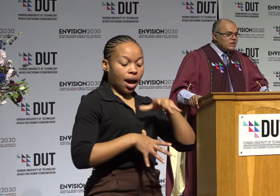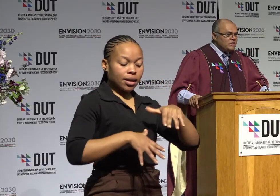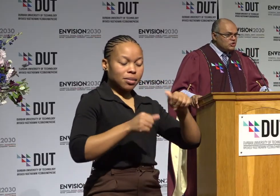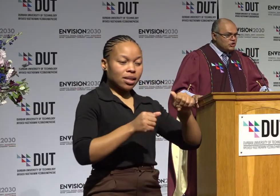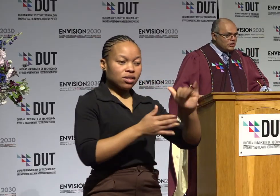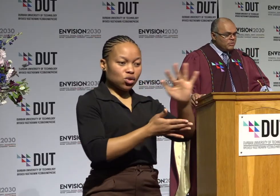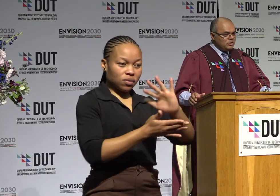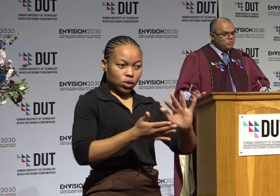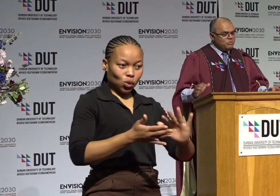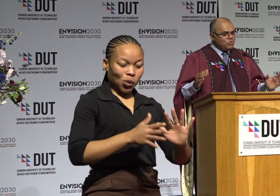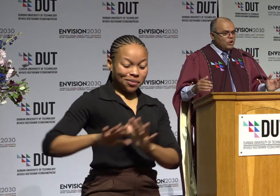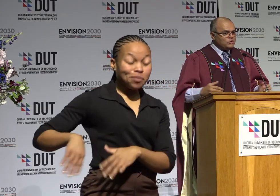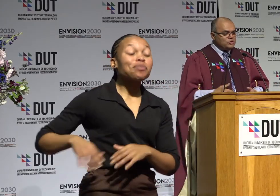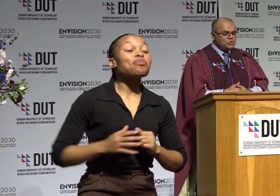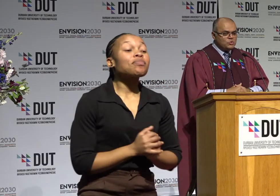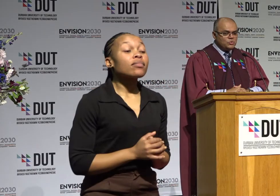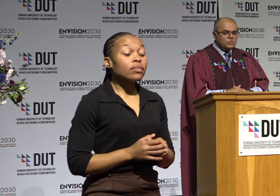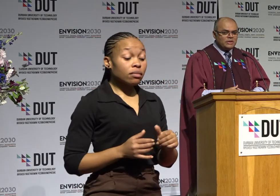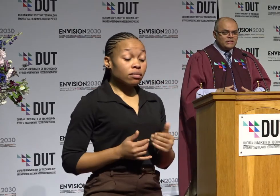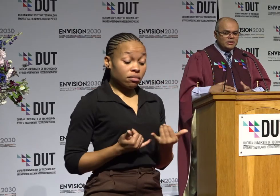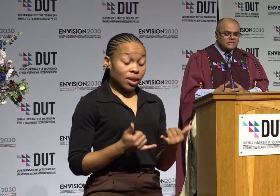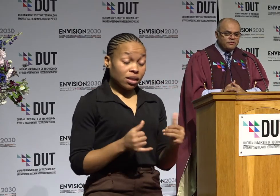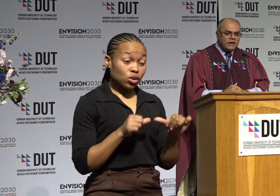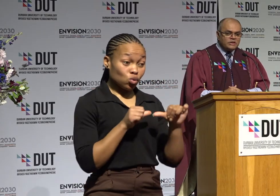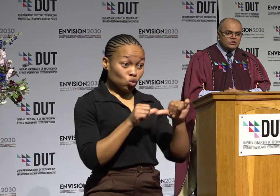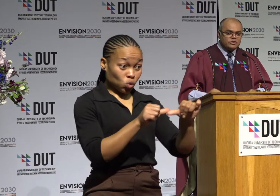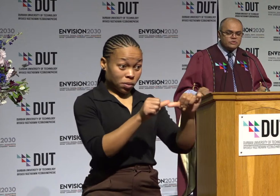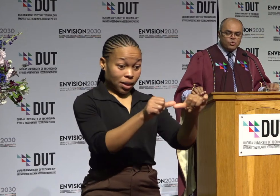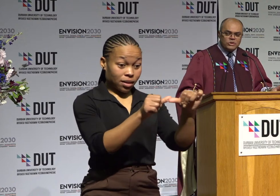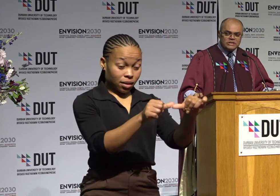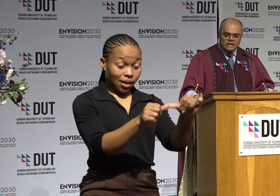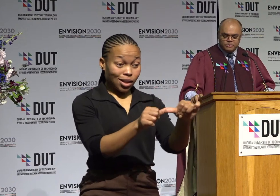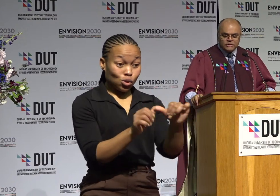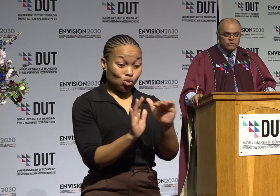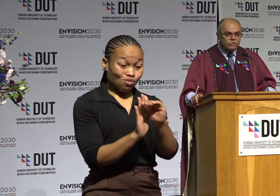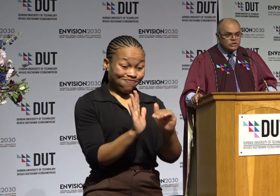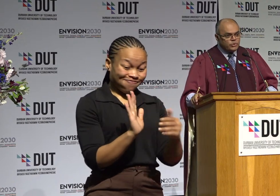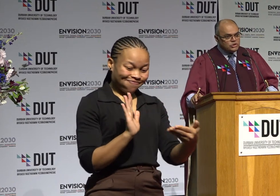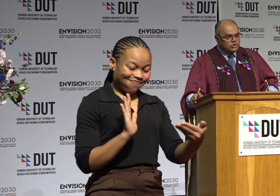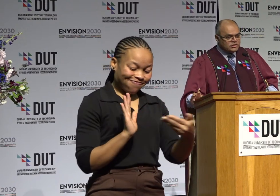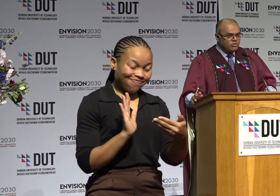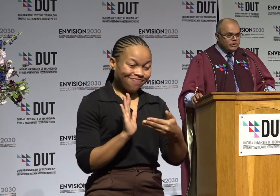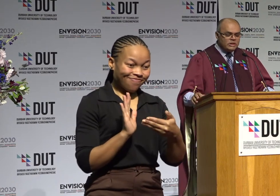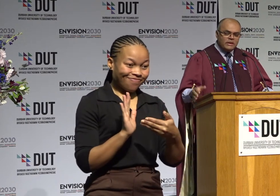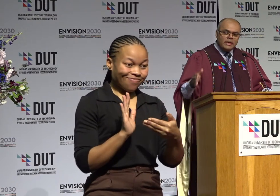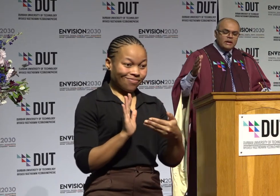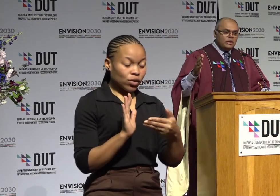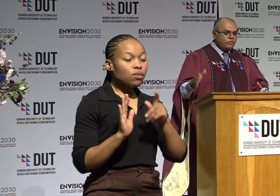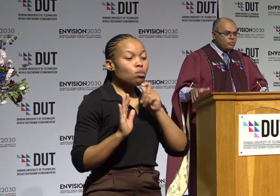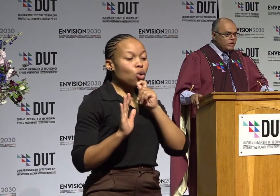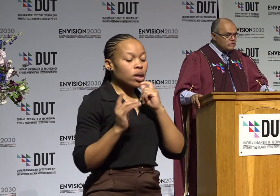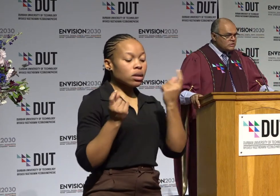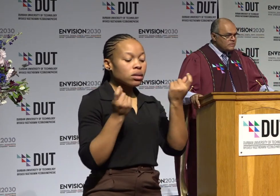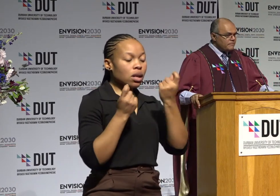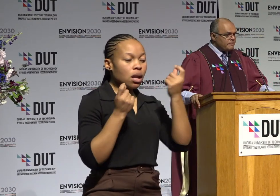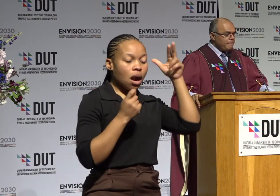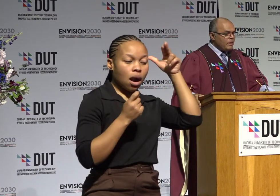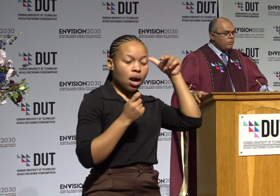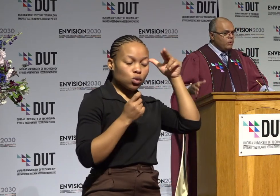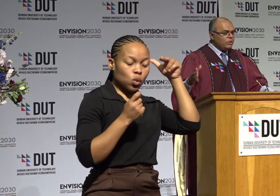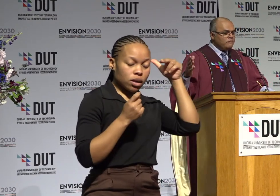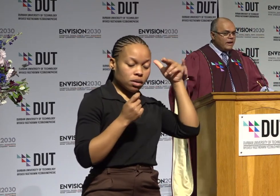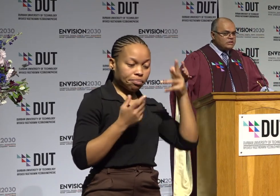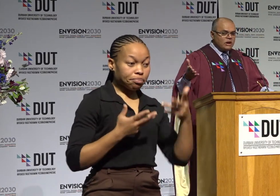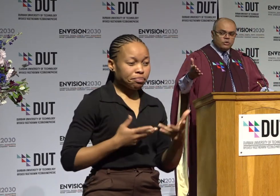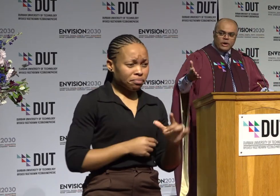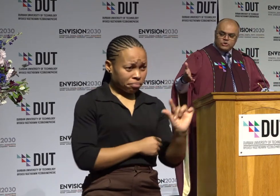Graduates, ladies and gentlemen, we're moving on to the next phase of this morning's celebratory graduation ceremony. In a few minutes, we